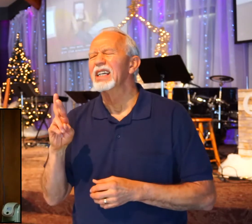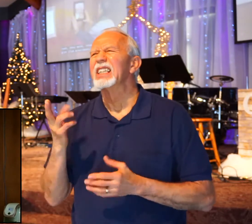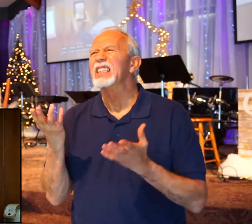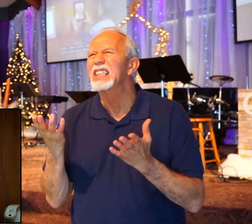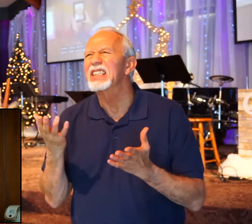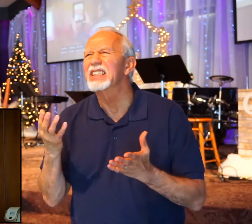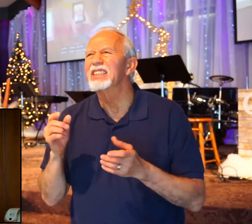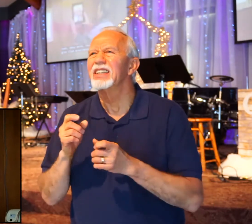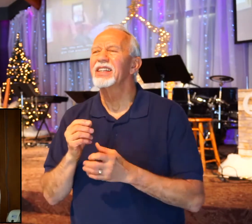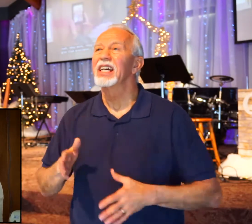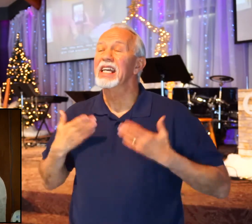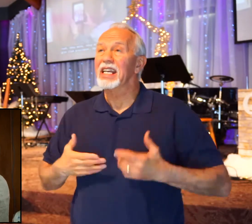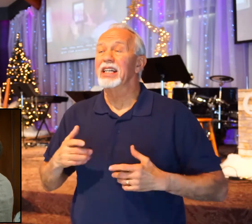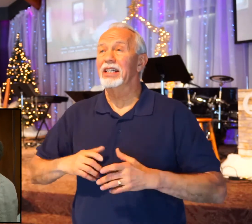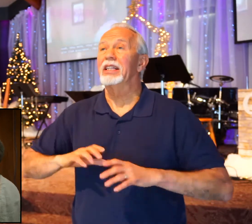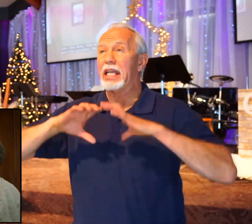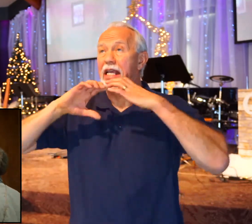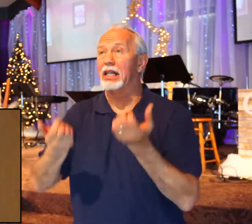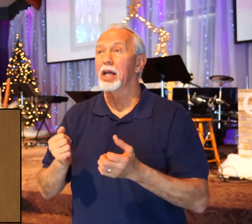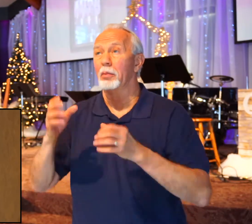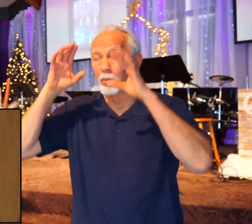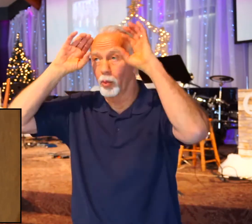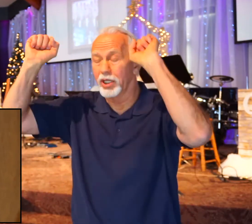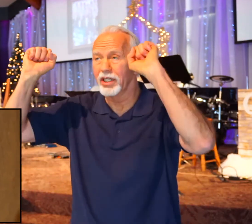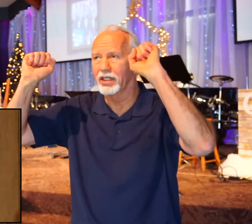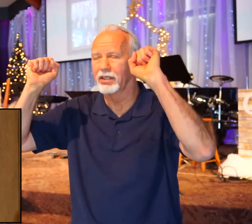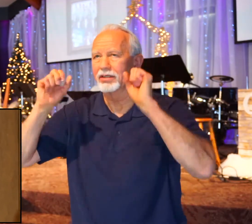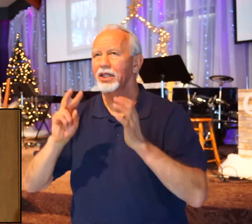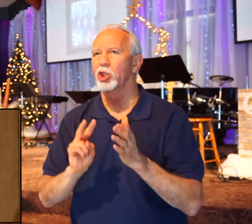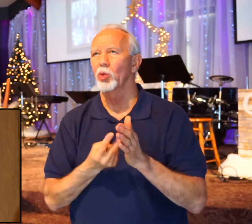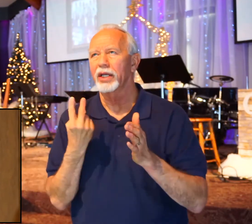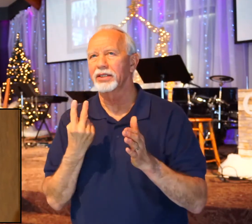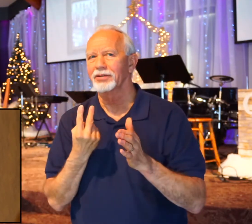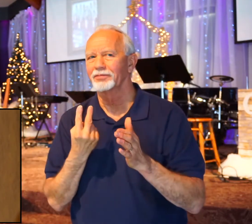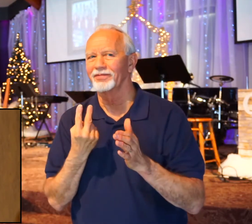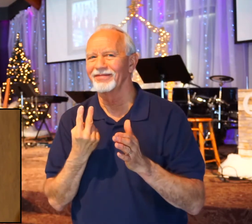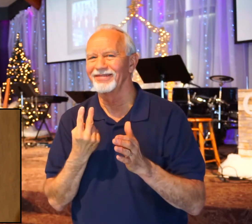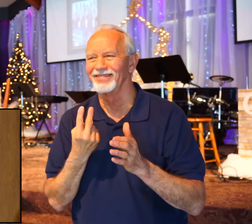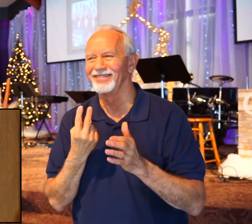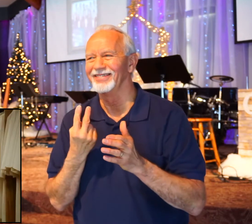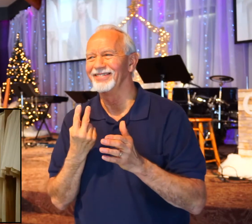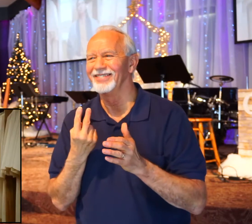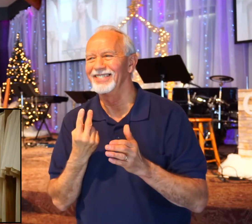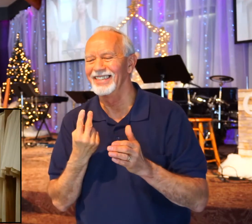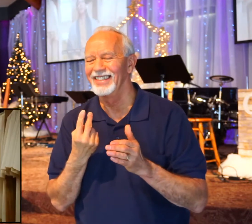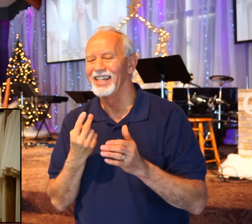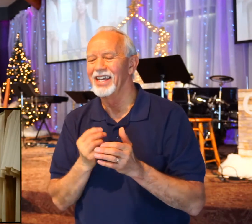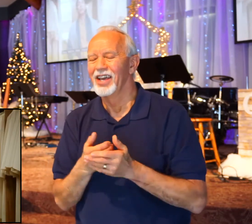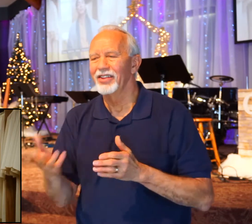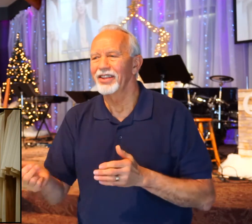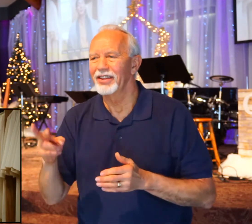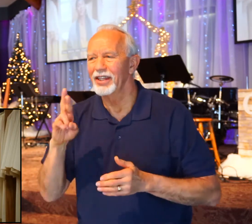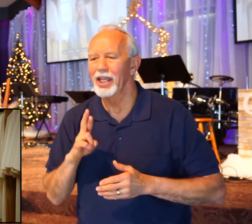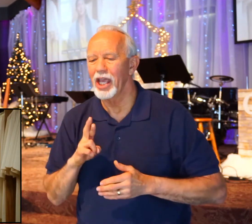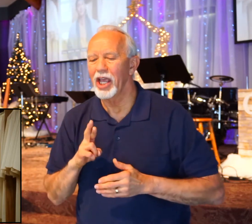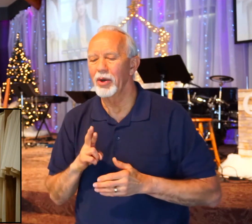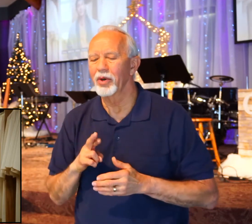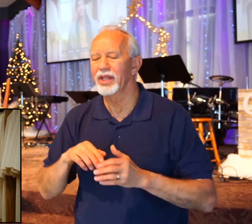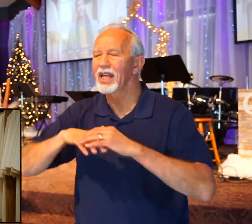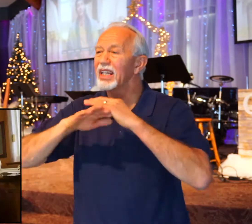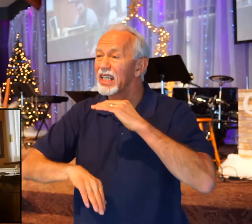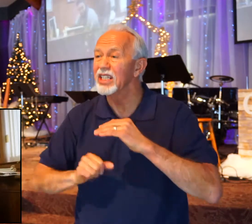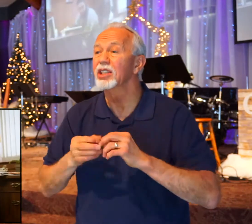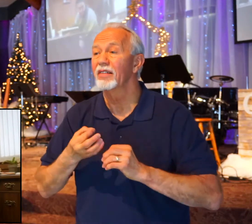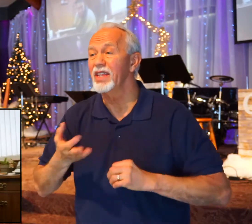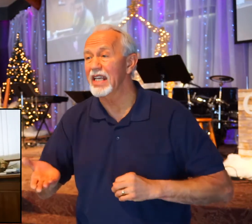they were the glee club president twice. Yeah. They were the least of